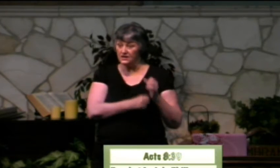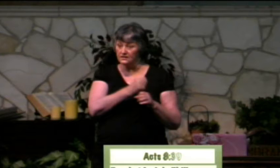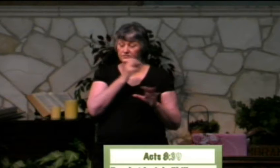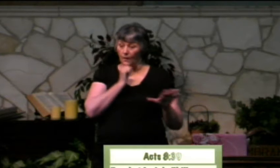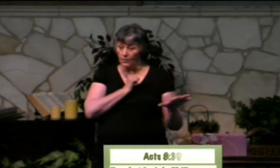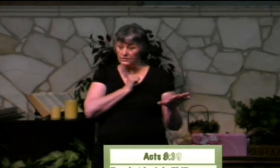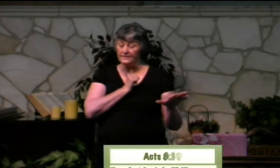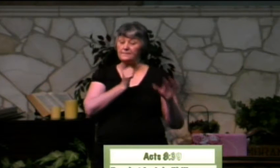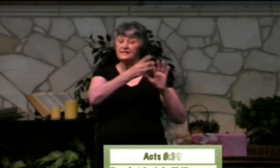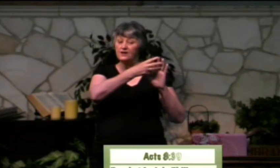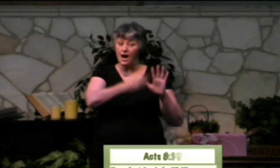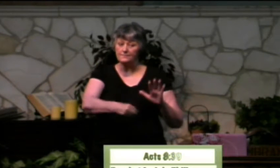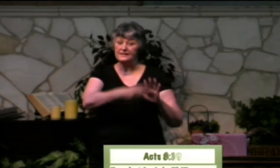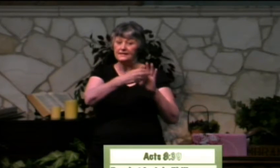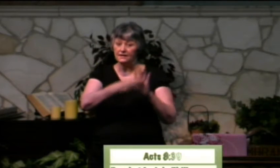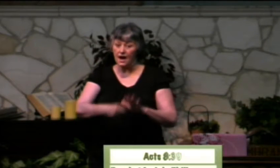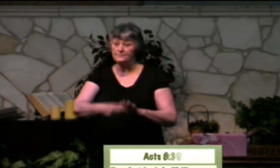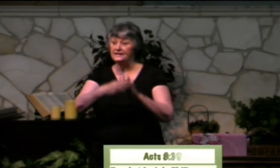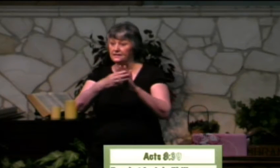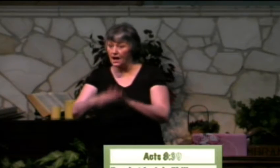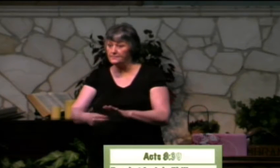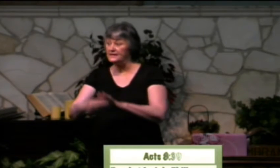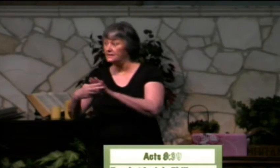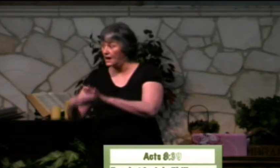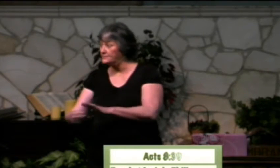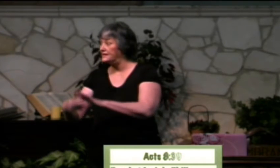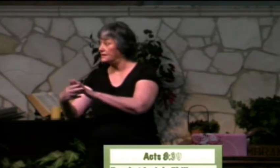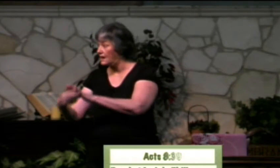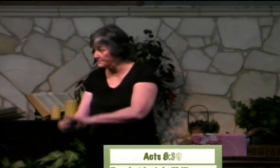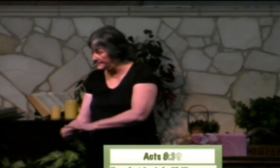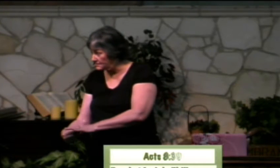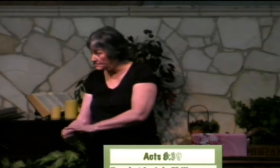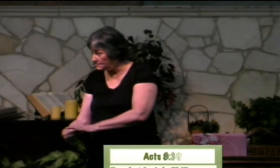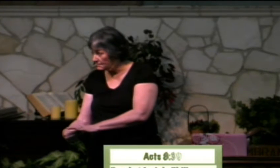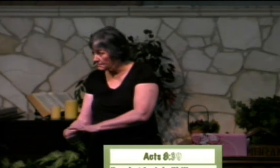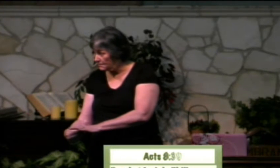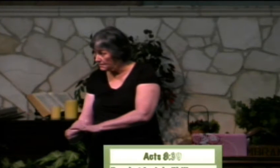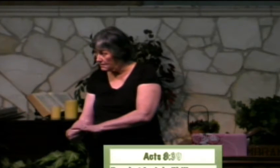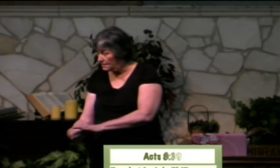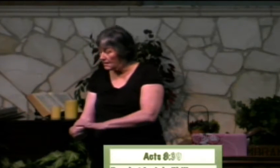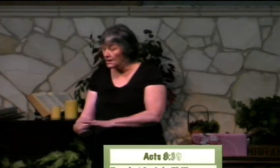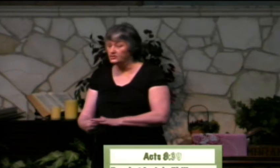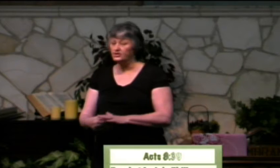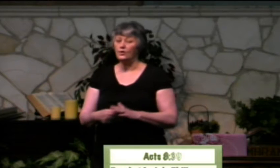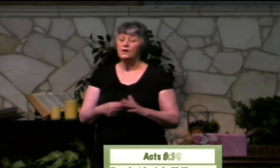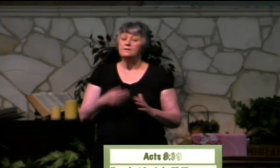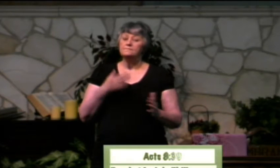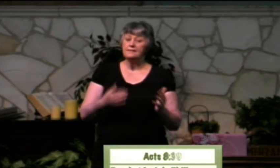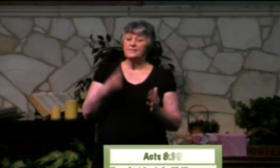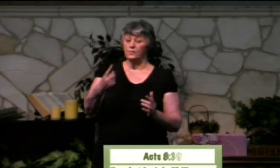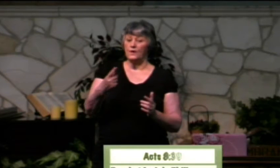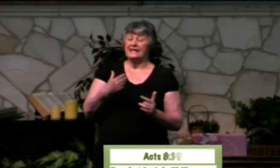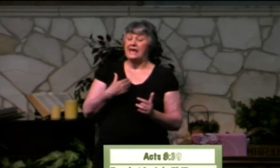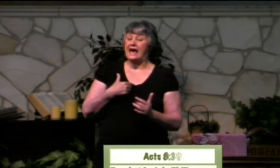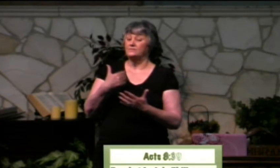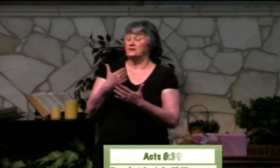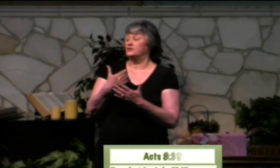1,000 years old, and they've been copied and copied and copied and copied and copied. So maybe the one he had was